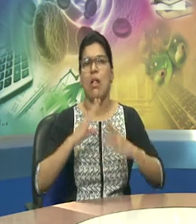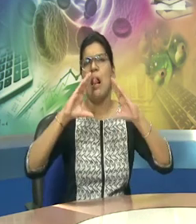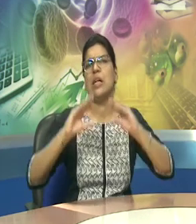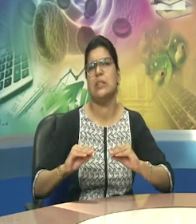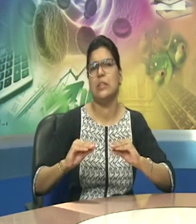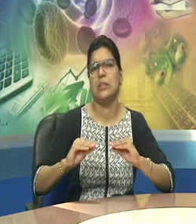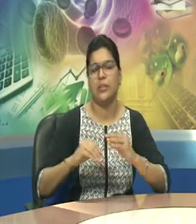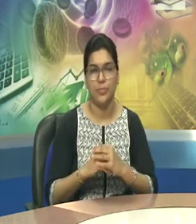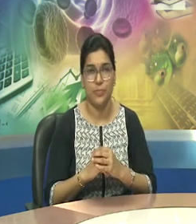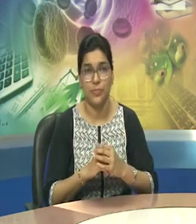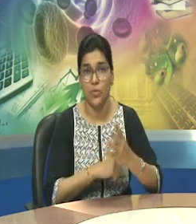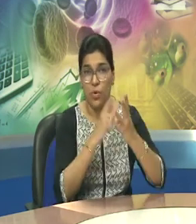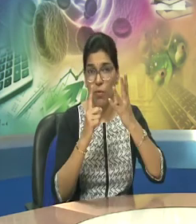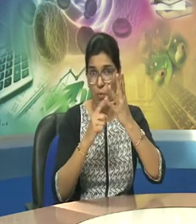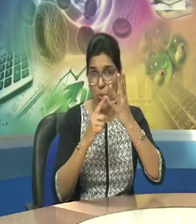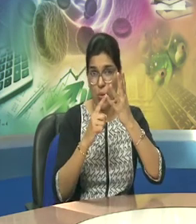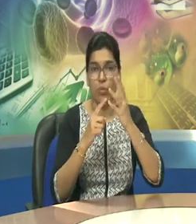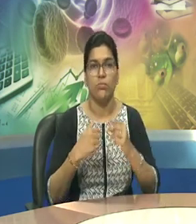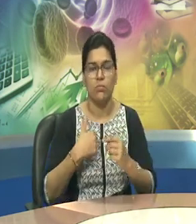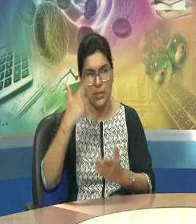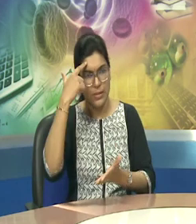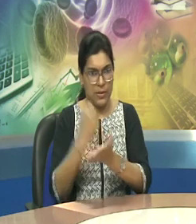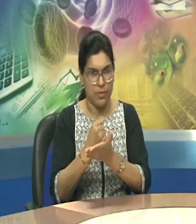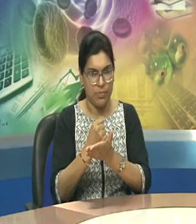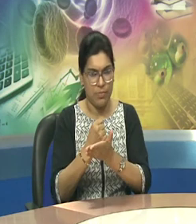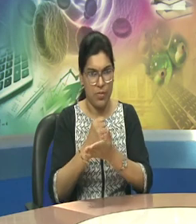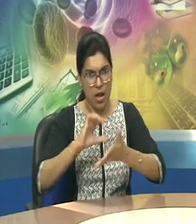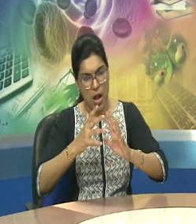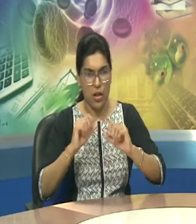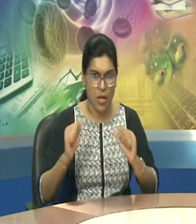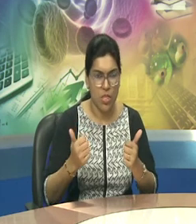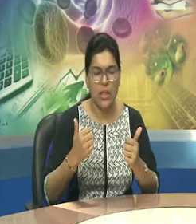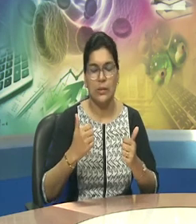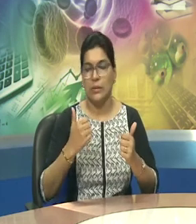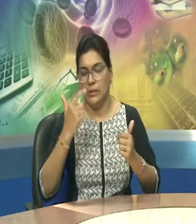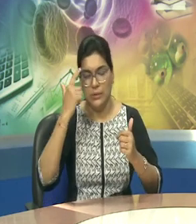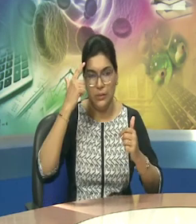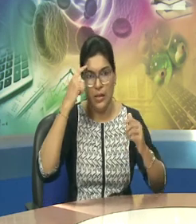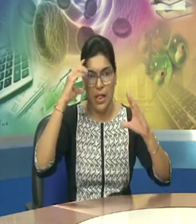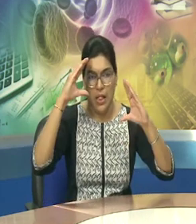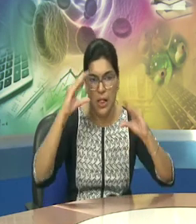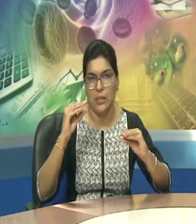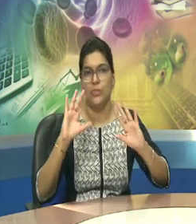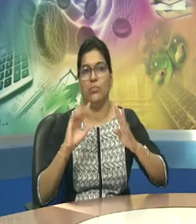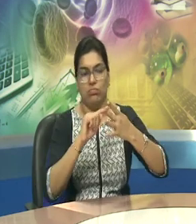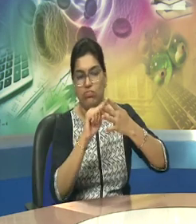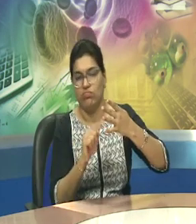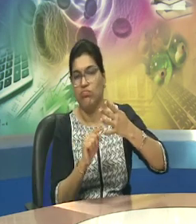experience. Third, lack of confidence. Fourth, lack of